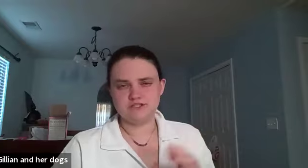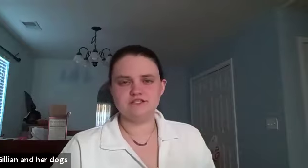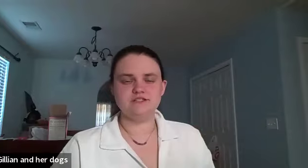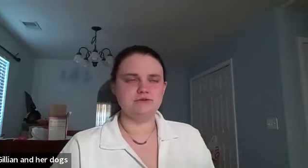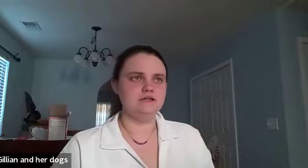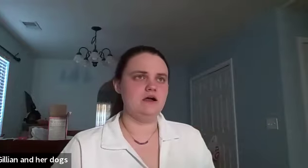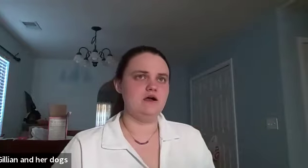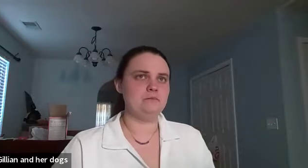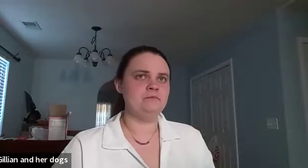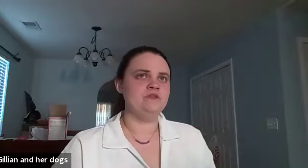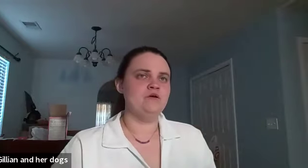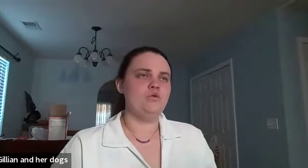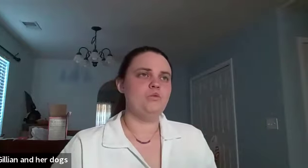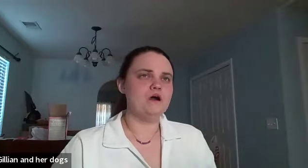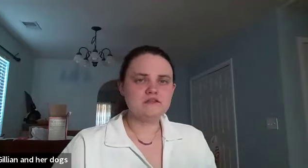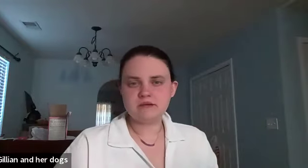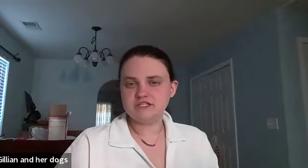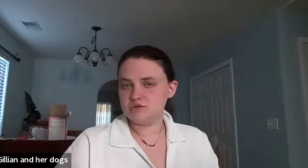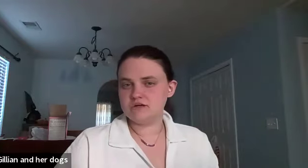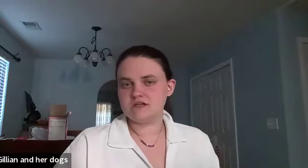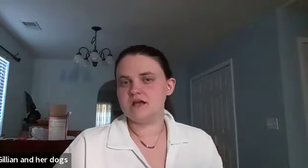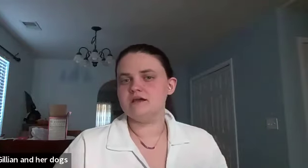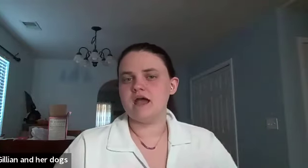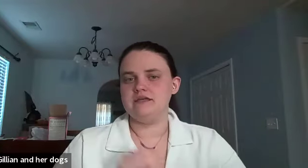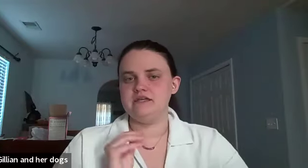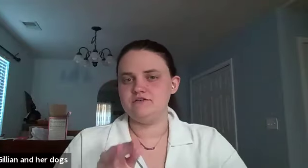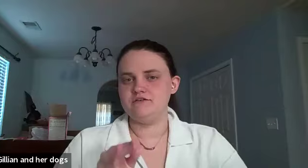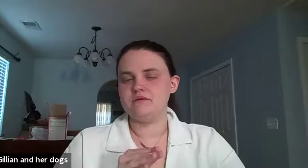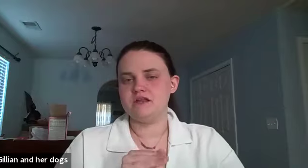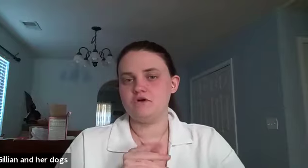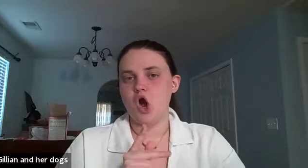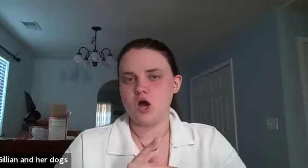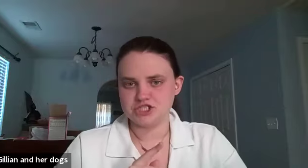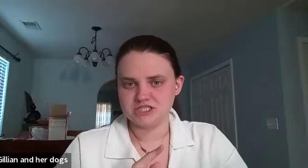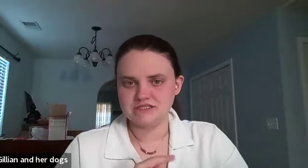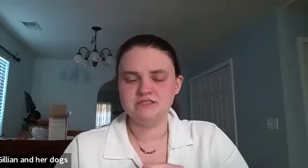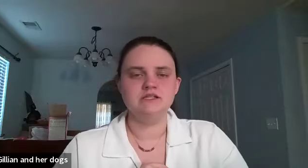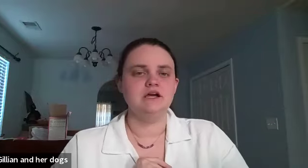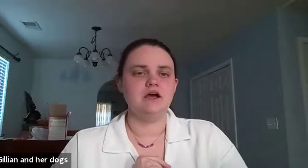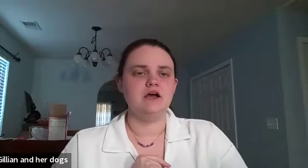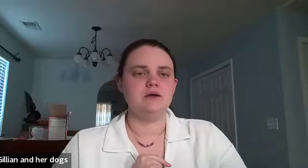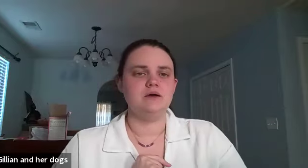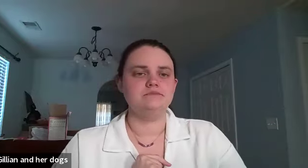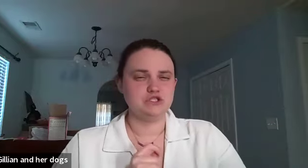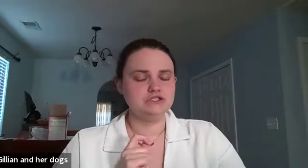you can do it. One of them I do always kind of give with a bit of caution. Um,